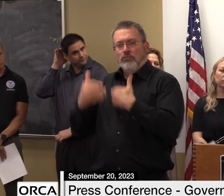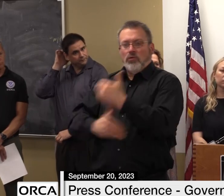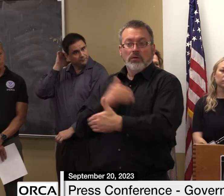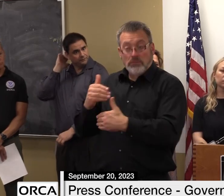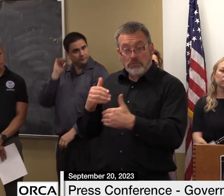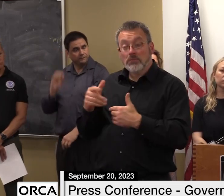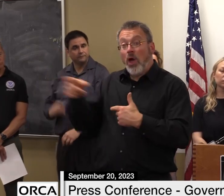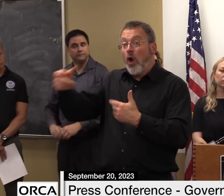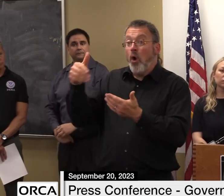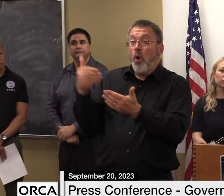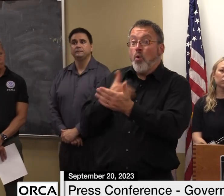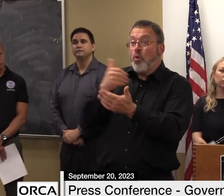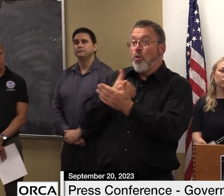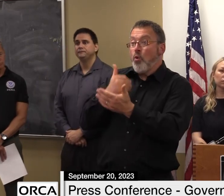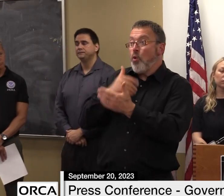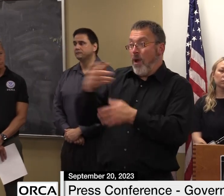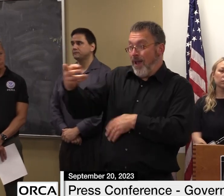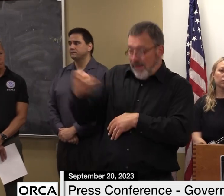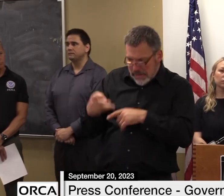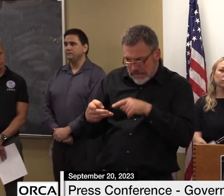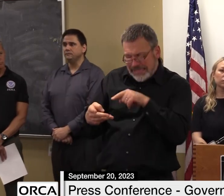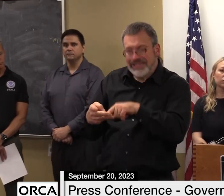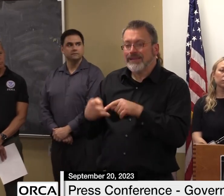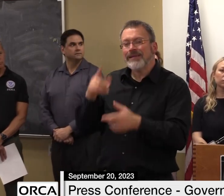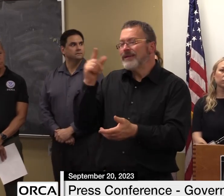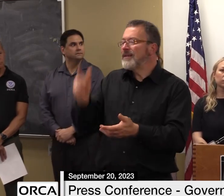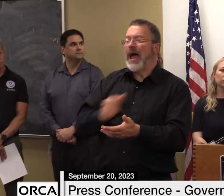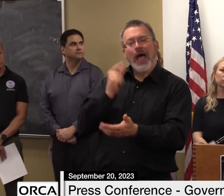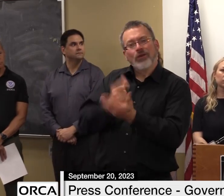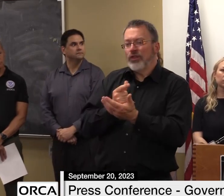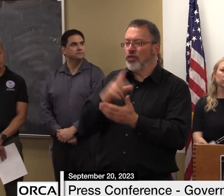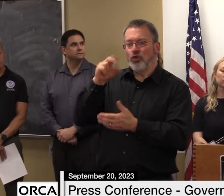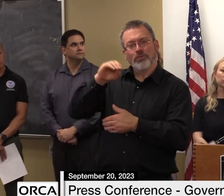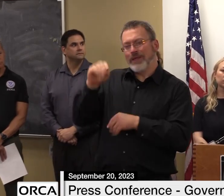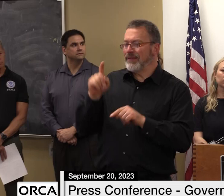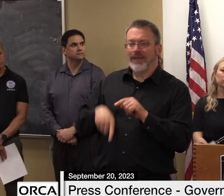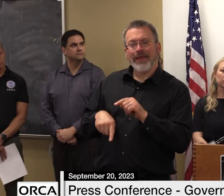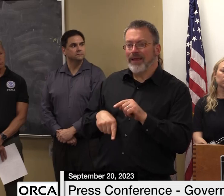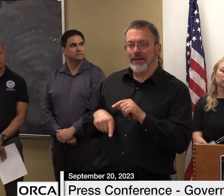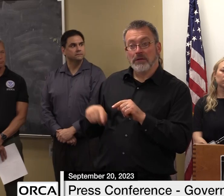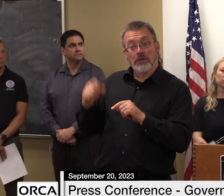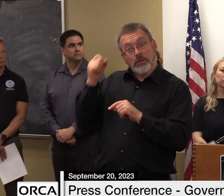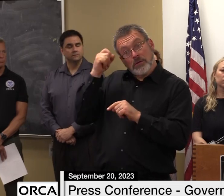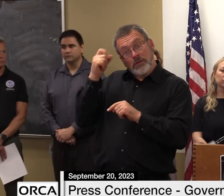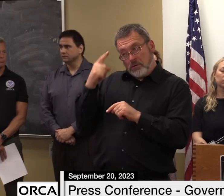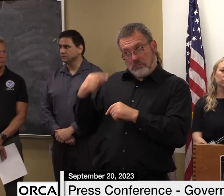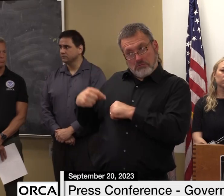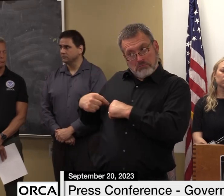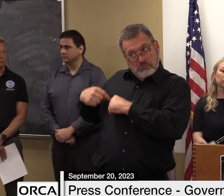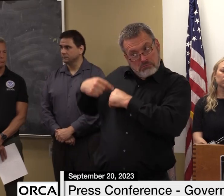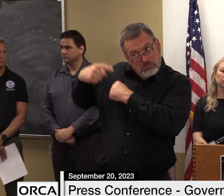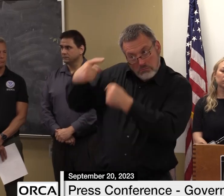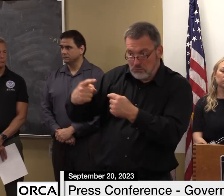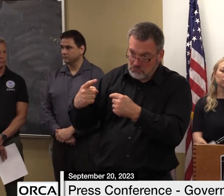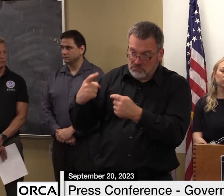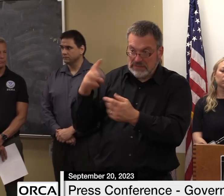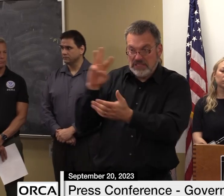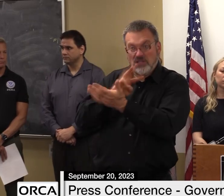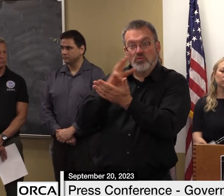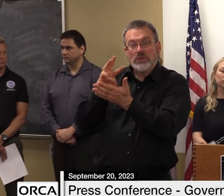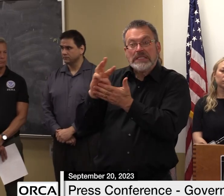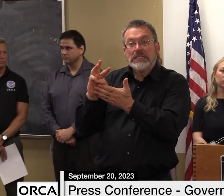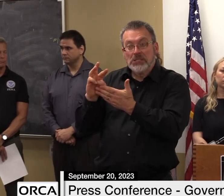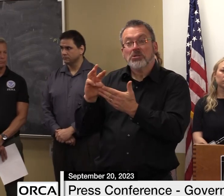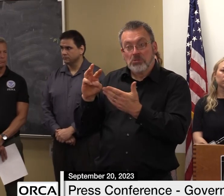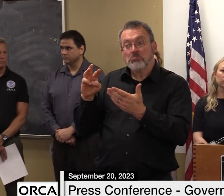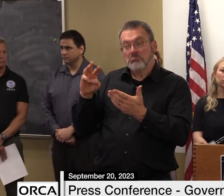can't guarantee anything. But we're thinking since this has been out for about a month and a half, we have 600 applications